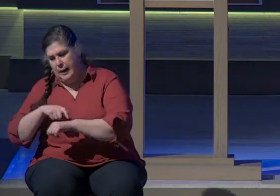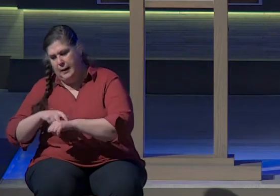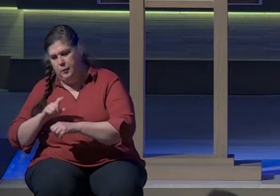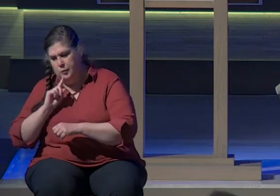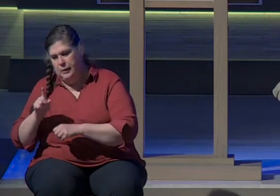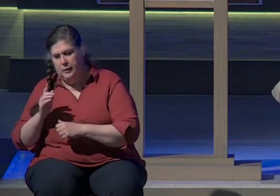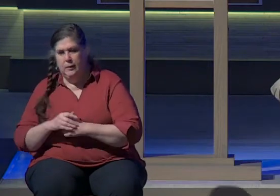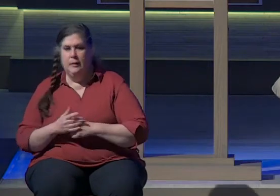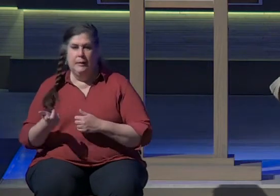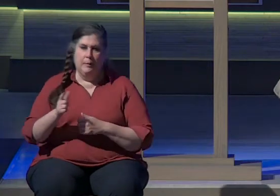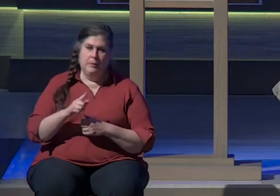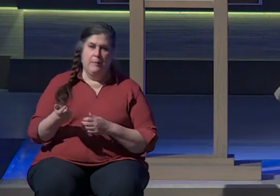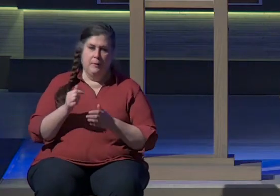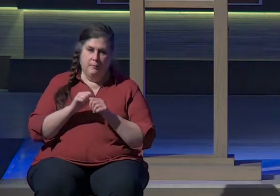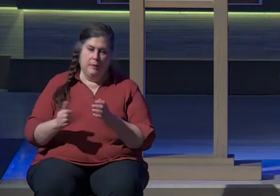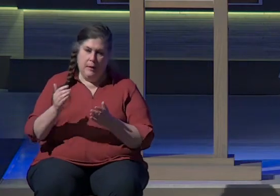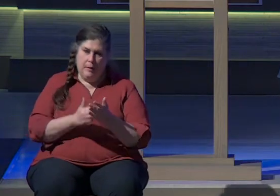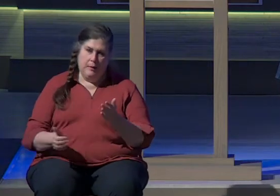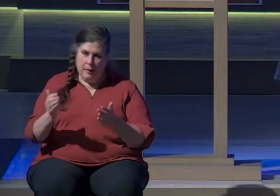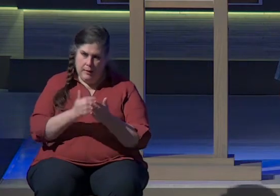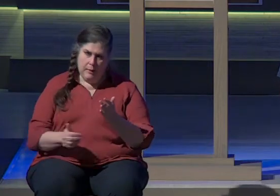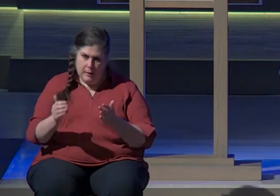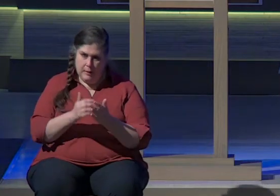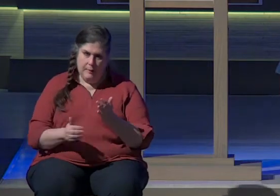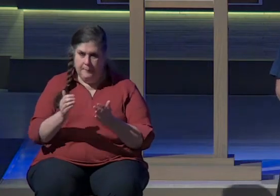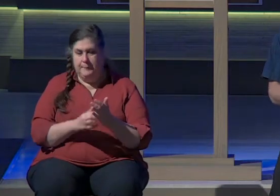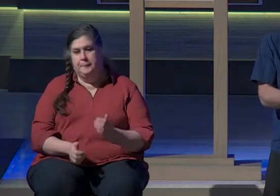It just keeps happening again and again.